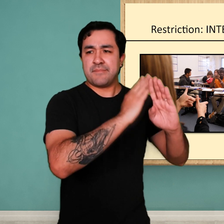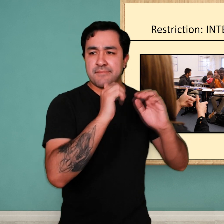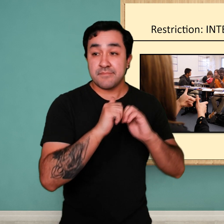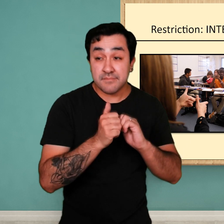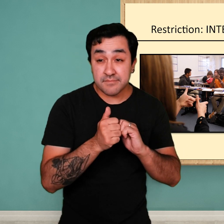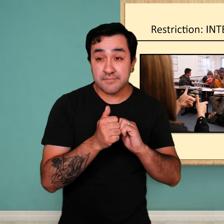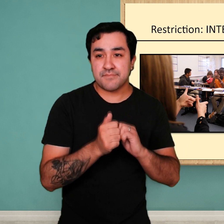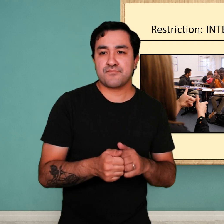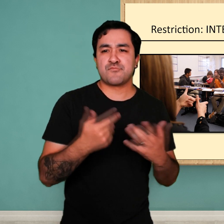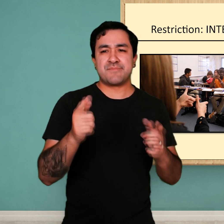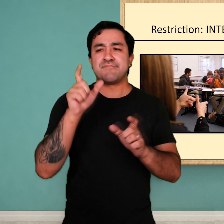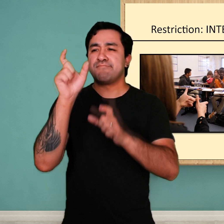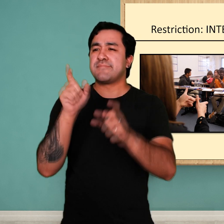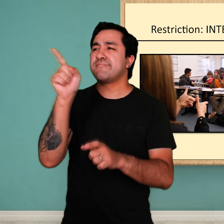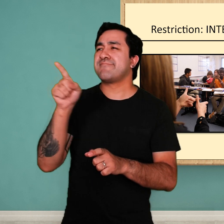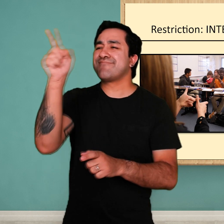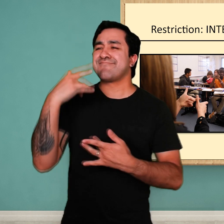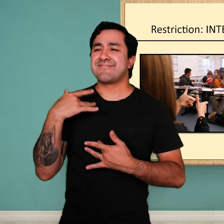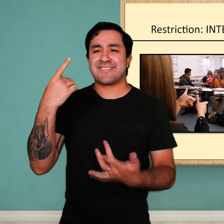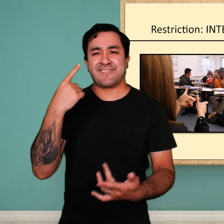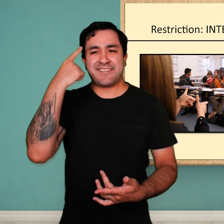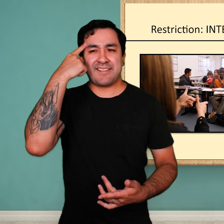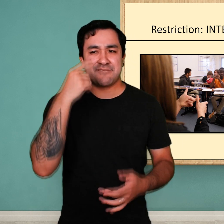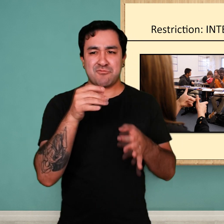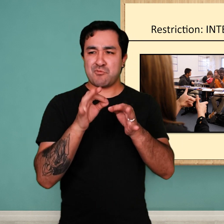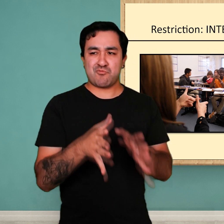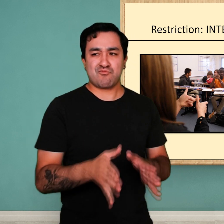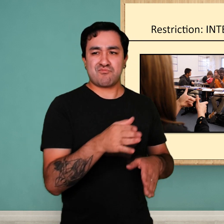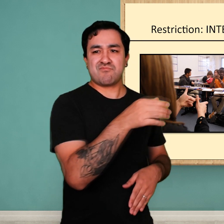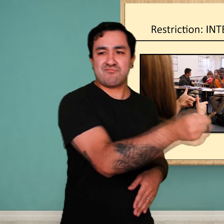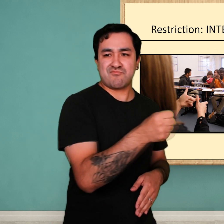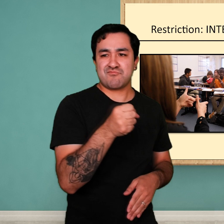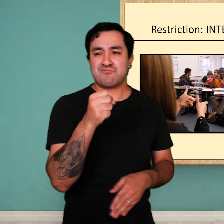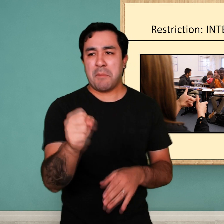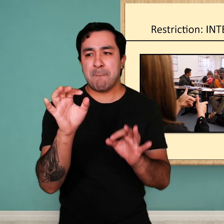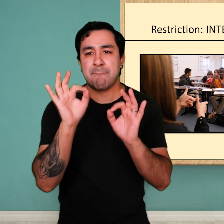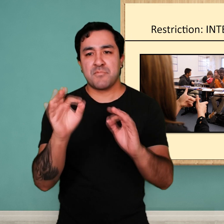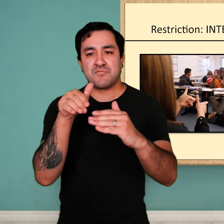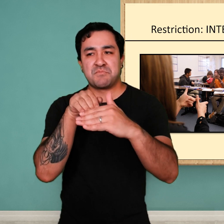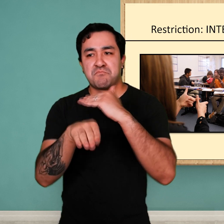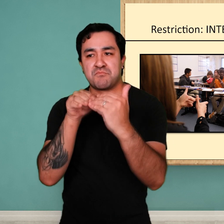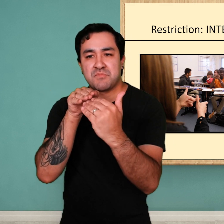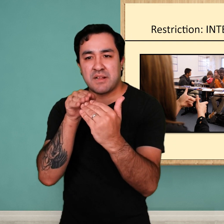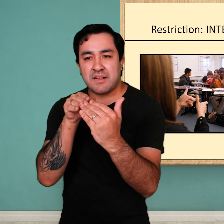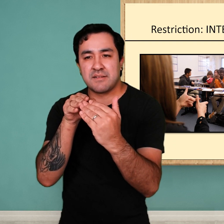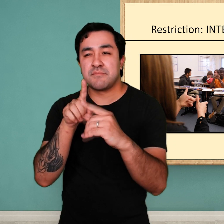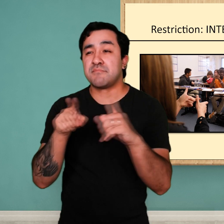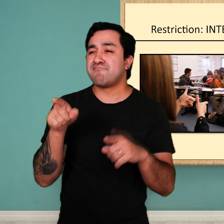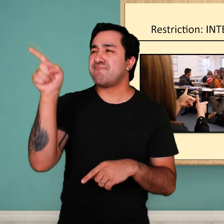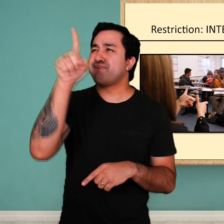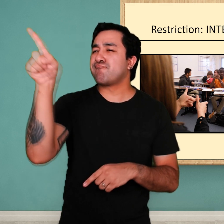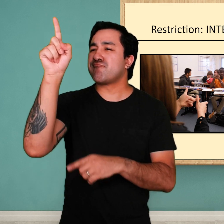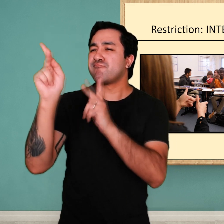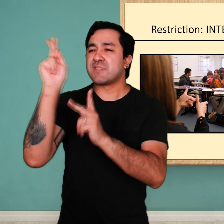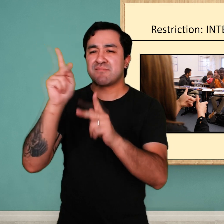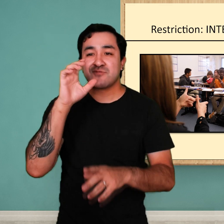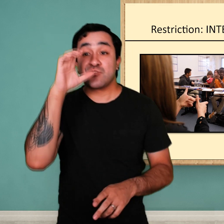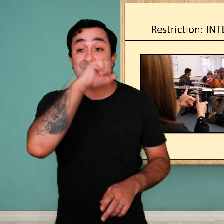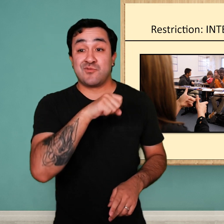interpreters restrictive? Often people assume when an interpreter is present, the deaf person has equal access to the